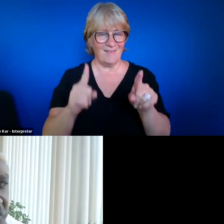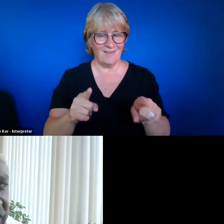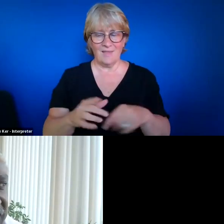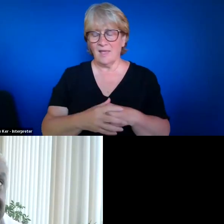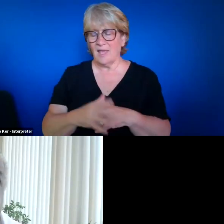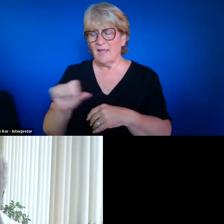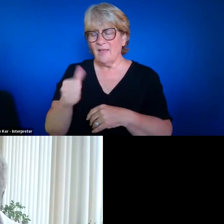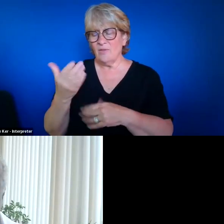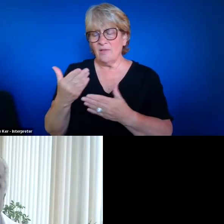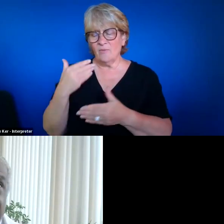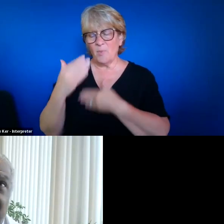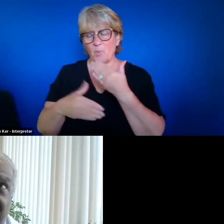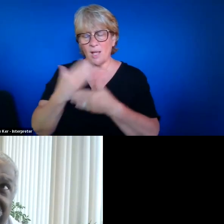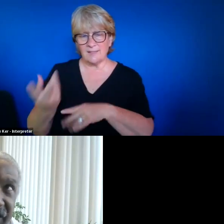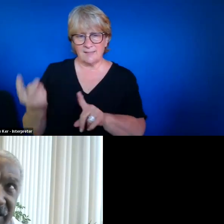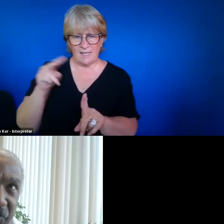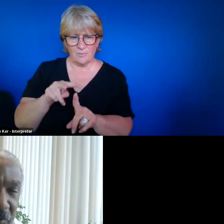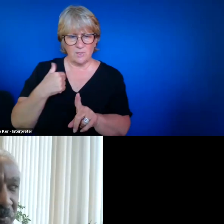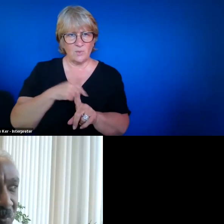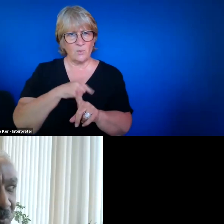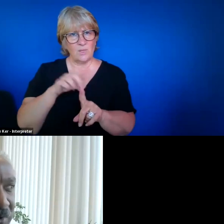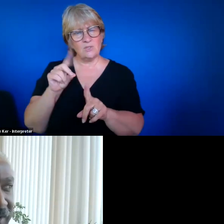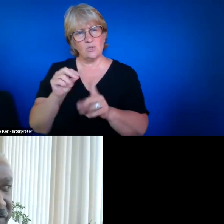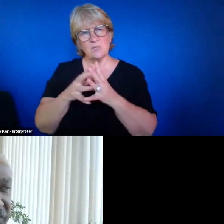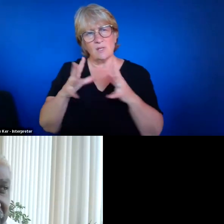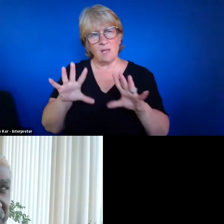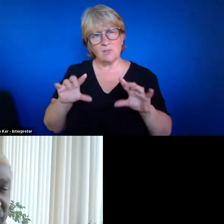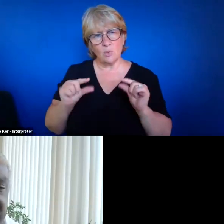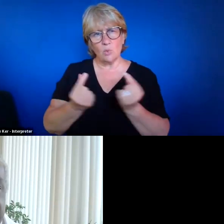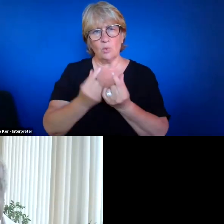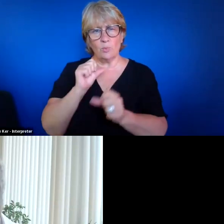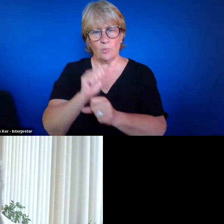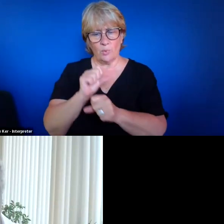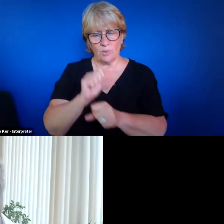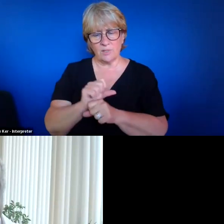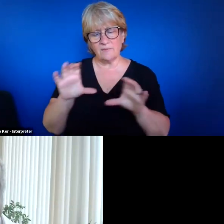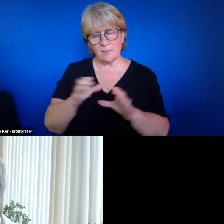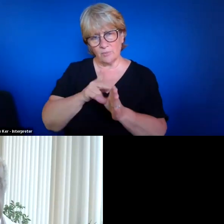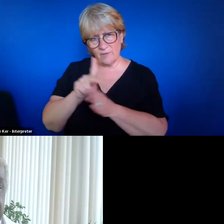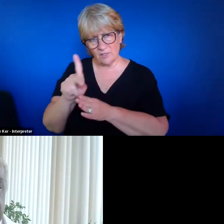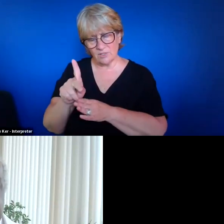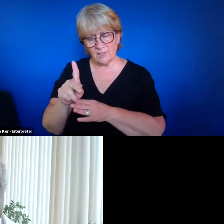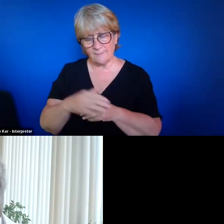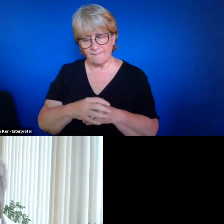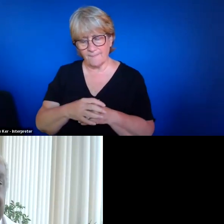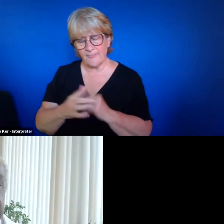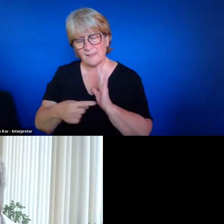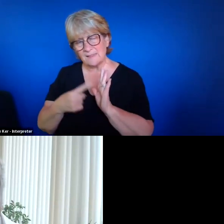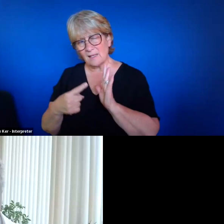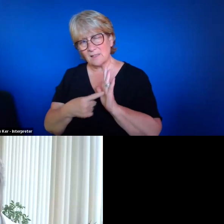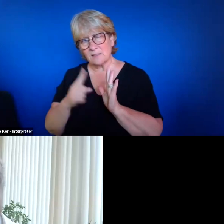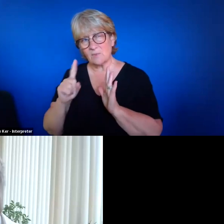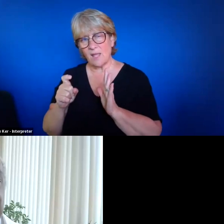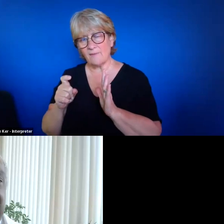thing from a process standpoint that we do in a lot of the group work that I've done professionally as a psychiatrist is we sometimes have to